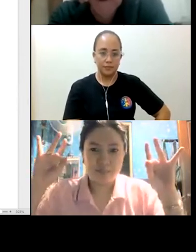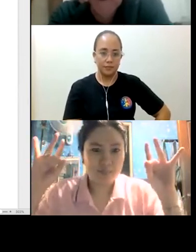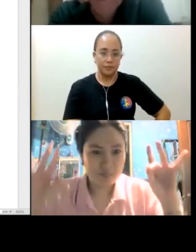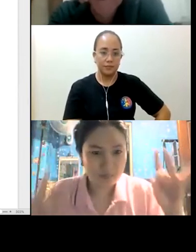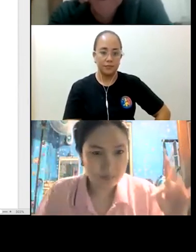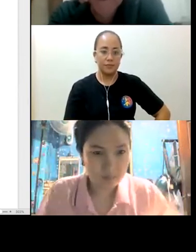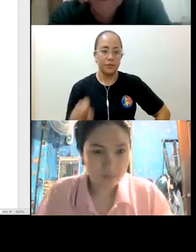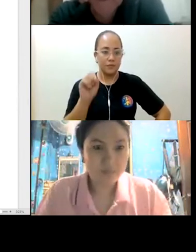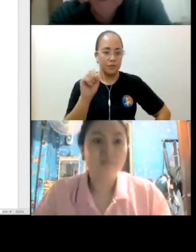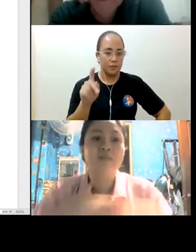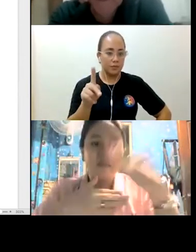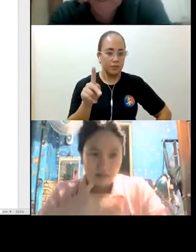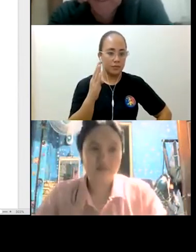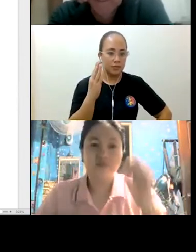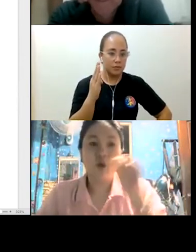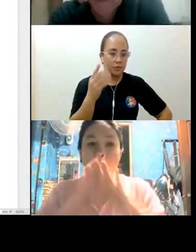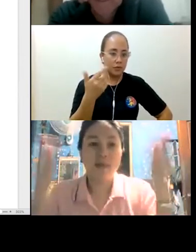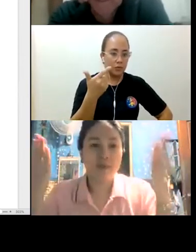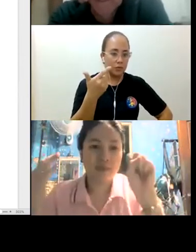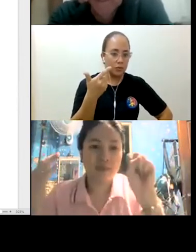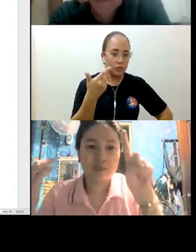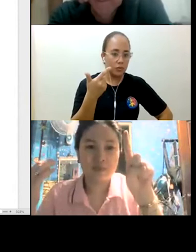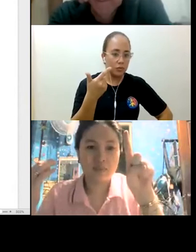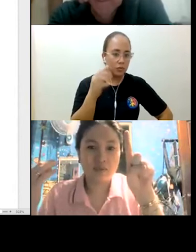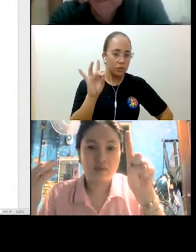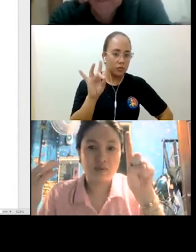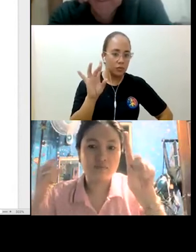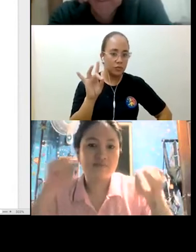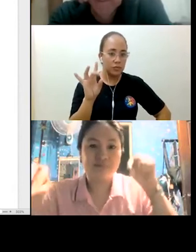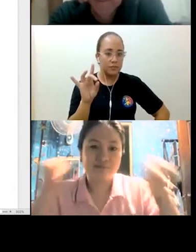Okay. Blue. blue here.